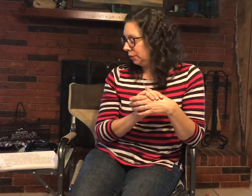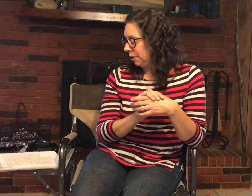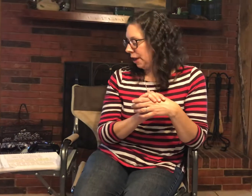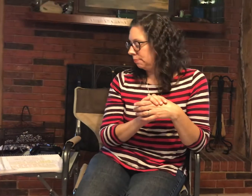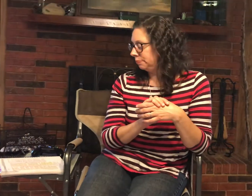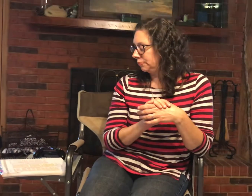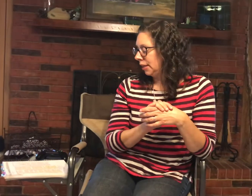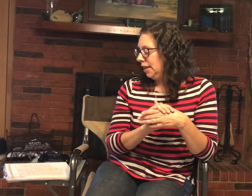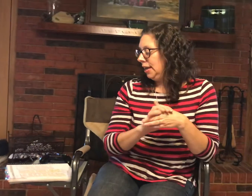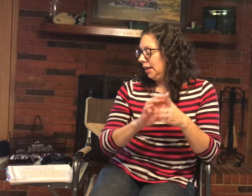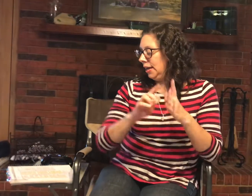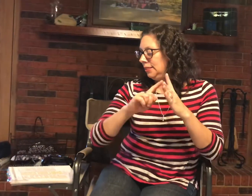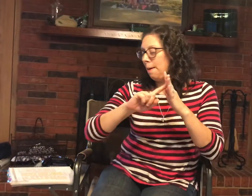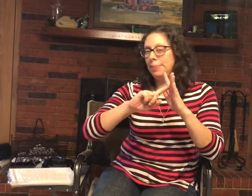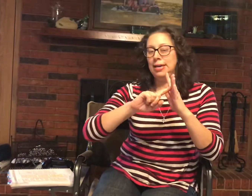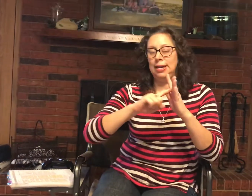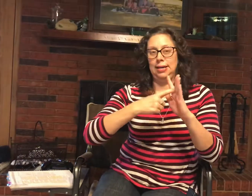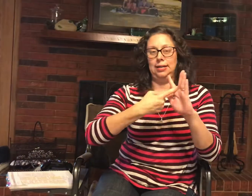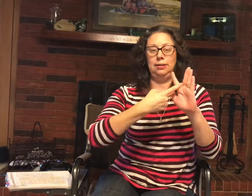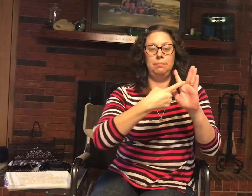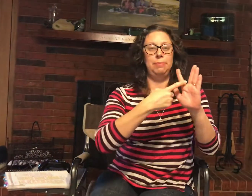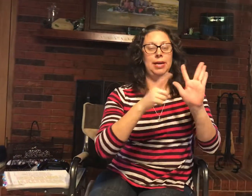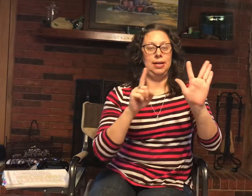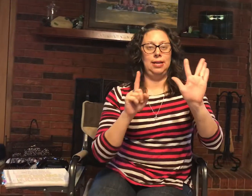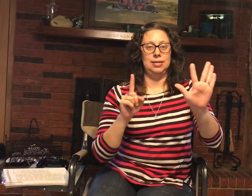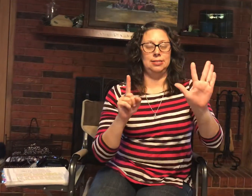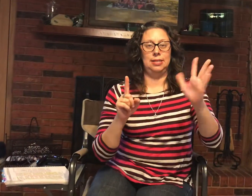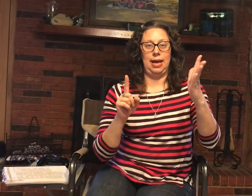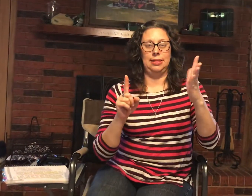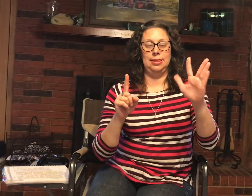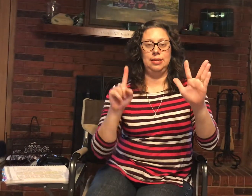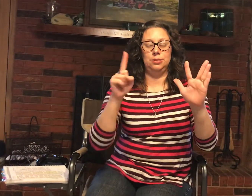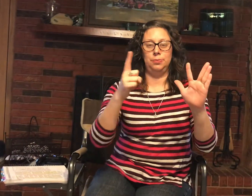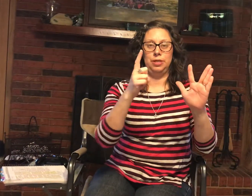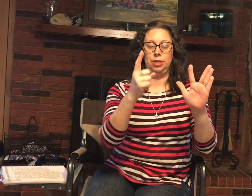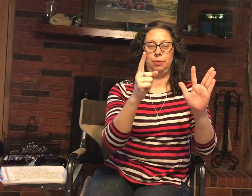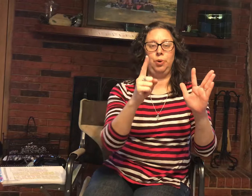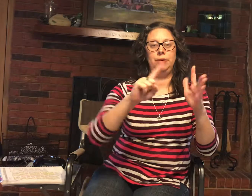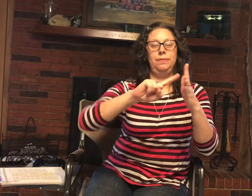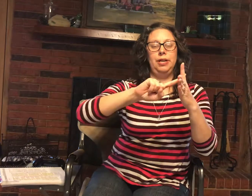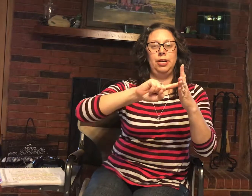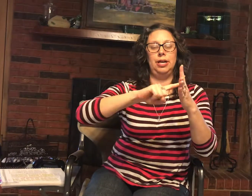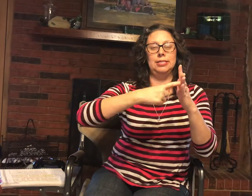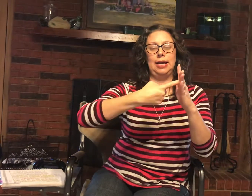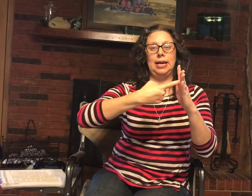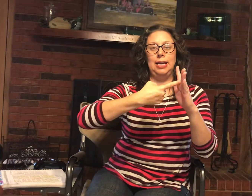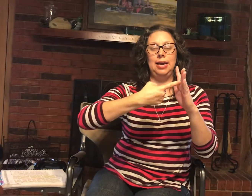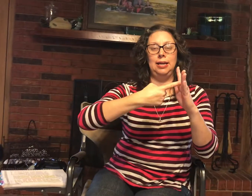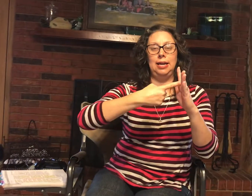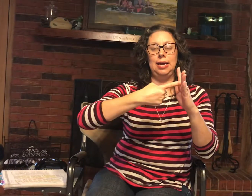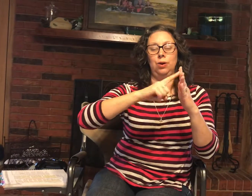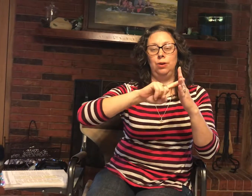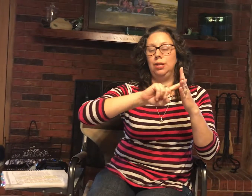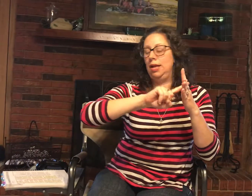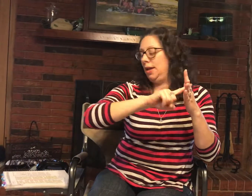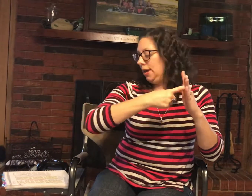we go. In the beginning is like this with your pointer finger. It's like a key and a keyhole. In